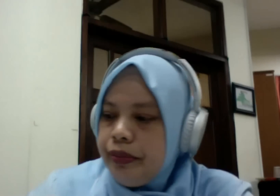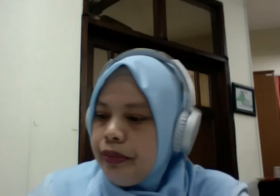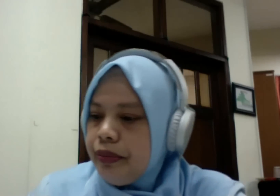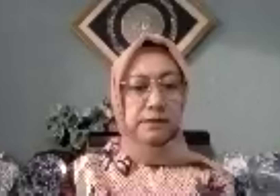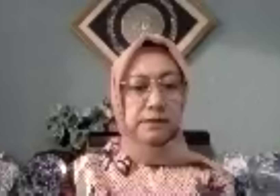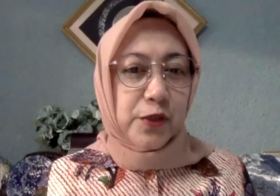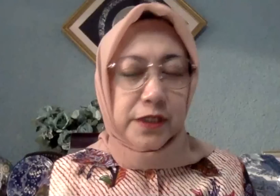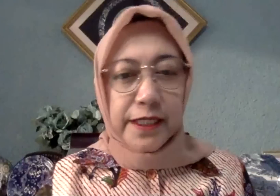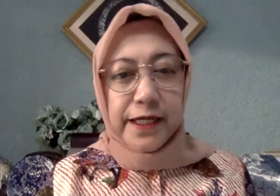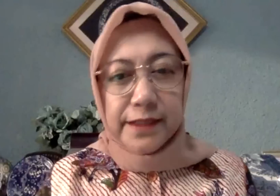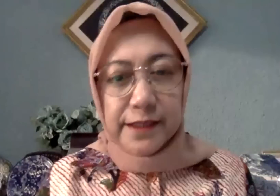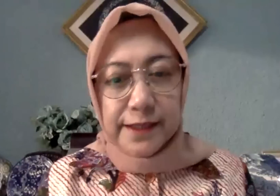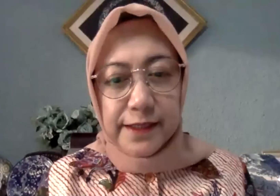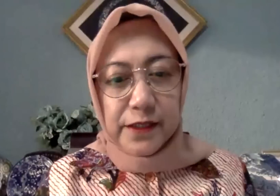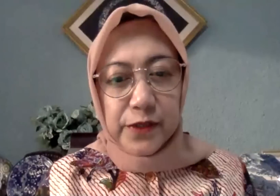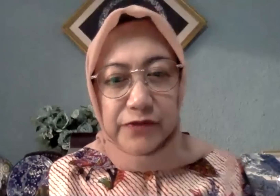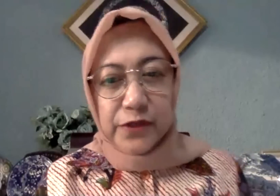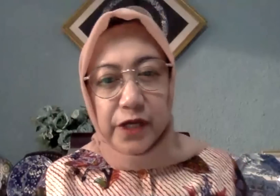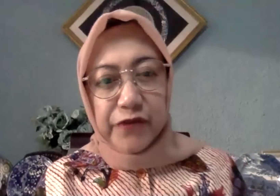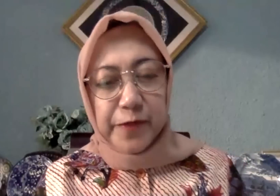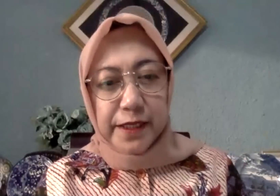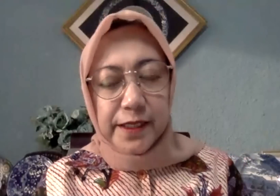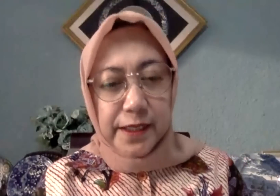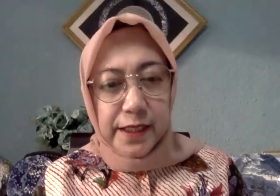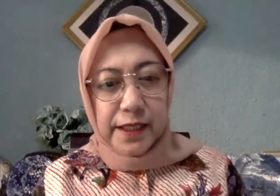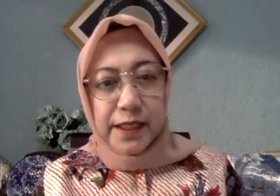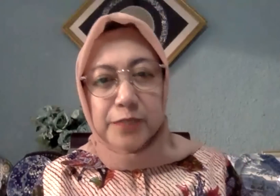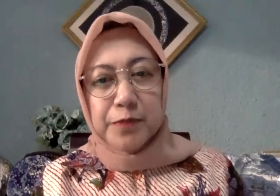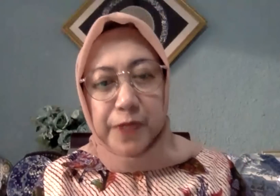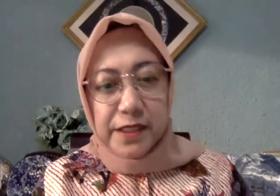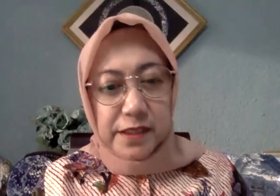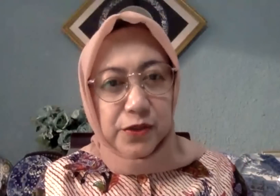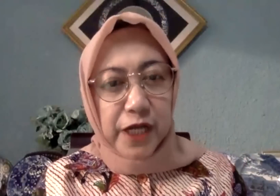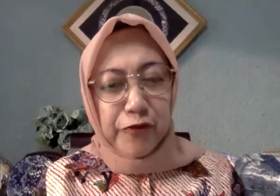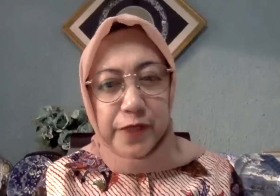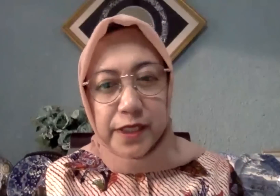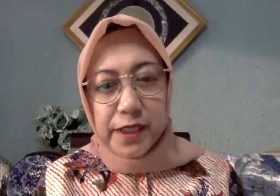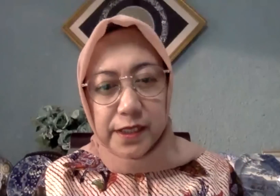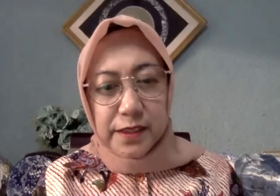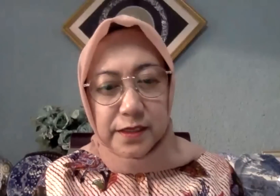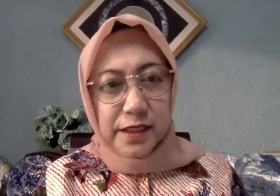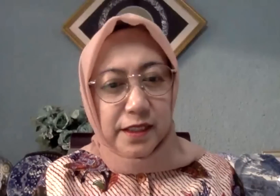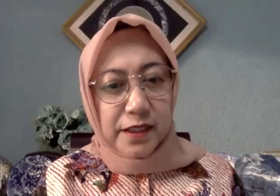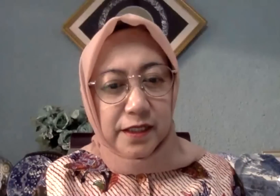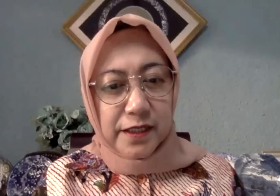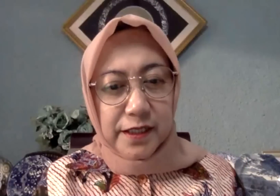to Professor Goodley and good afternoon to everybody. It's been a pleasure to have me in this